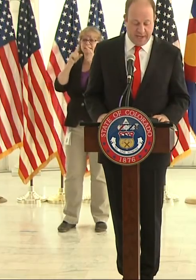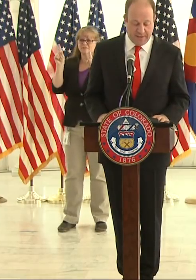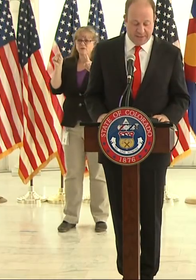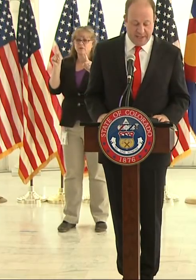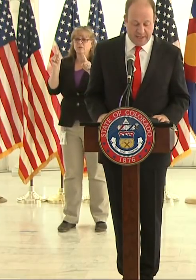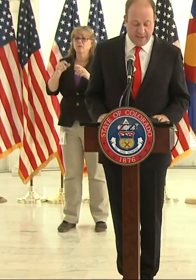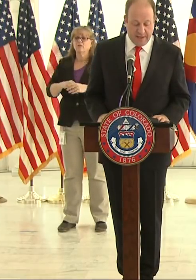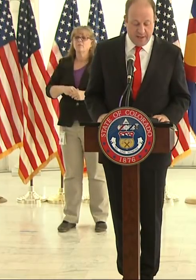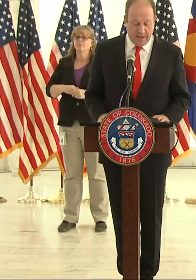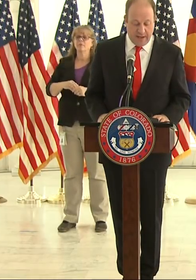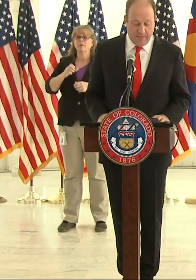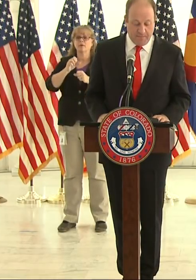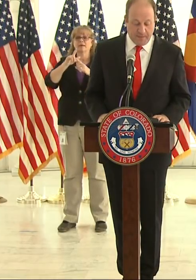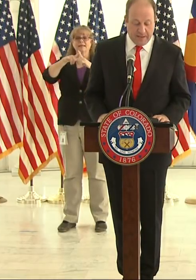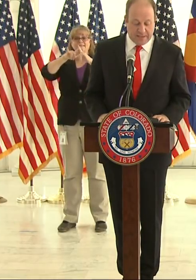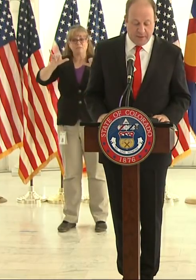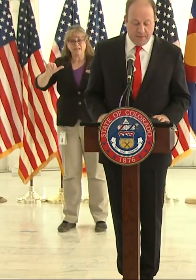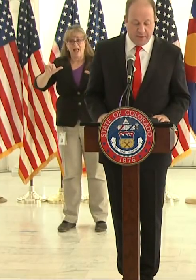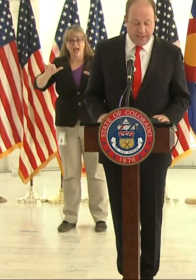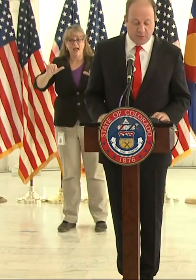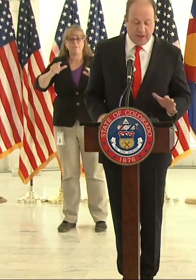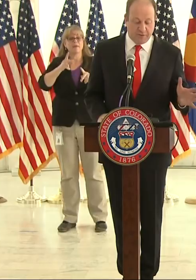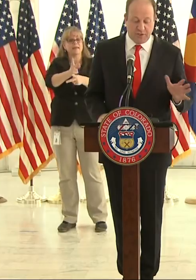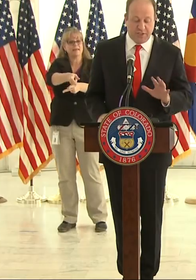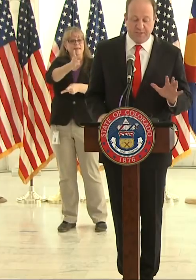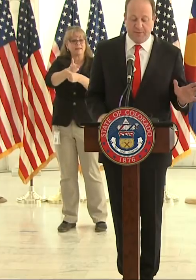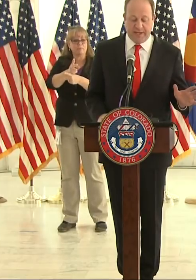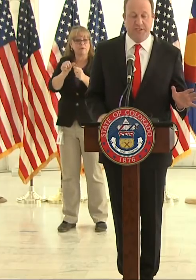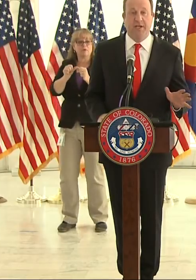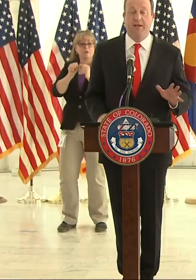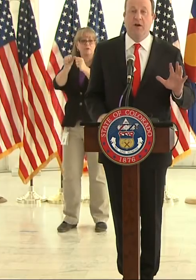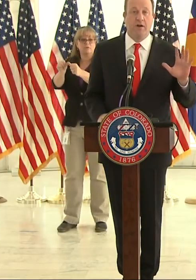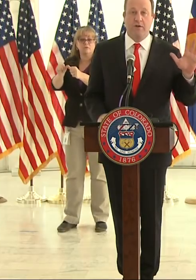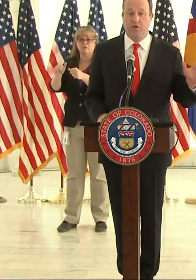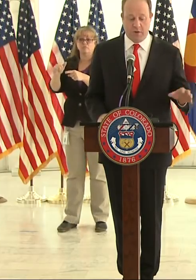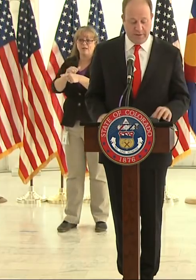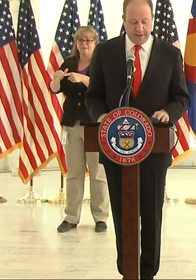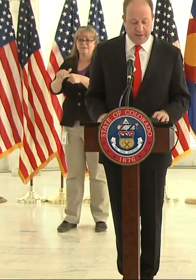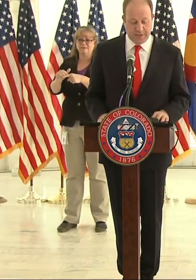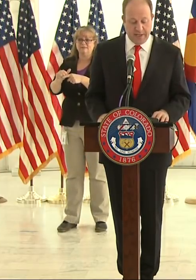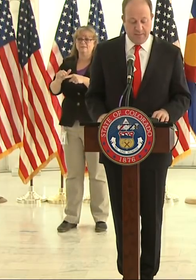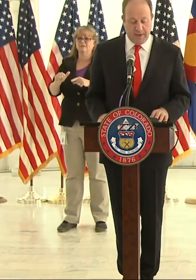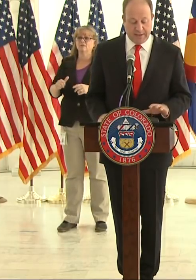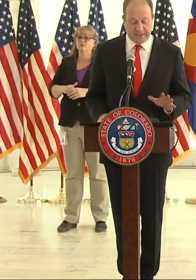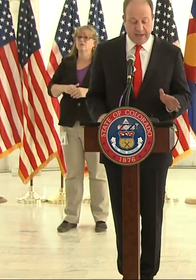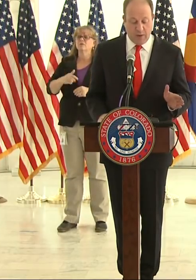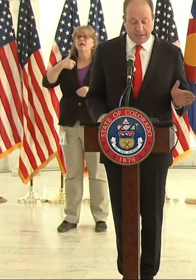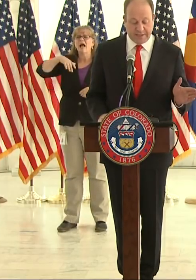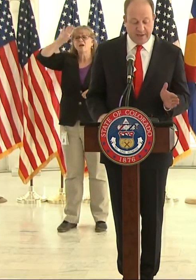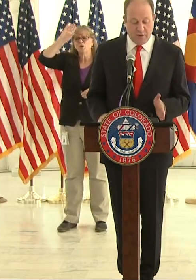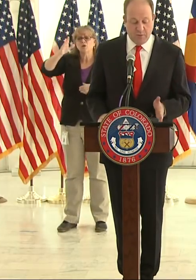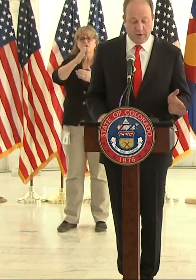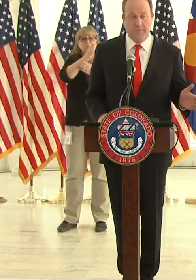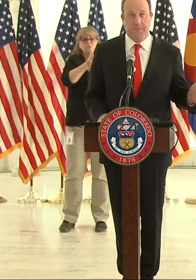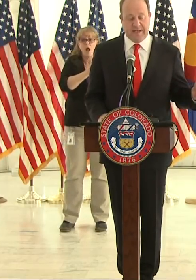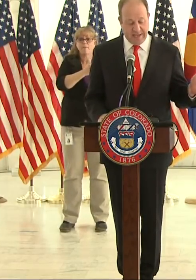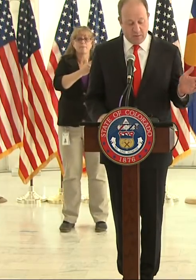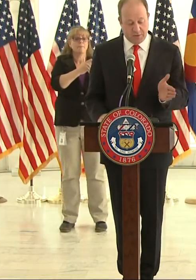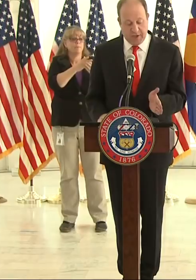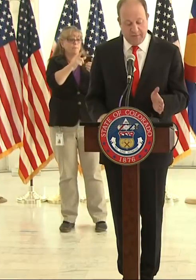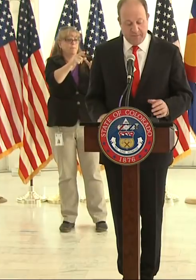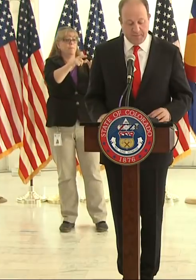for the time that's needed. Some communities will have restrictions in place longer or shorter than others, but the statewide stay-at-home